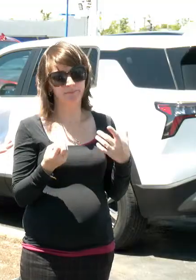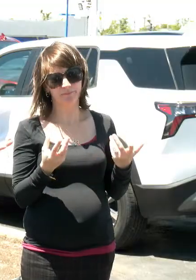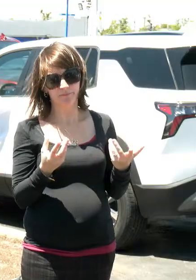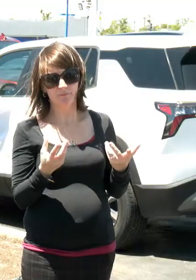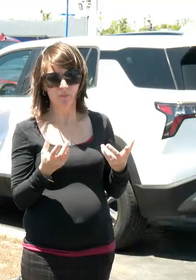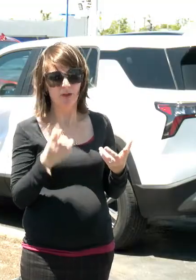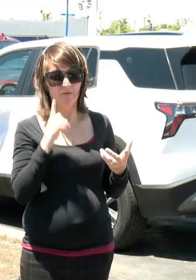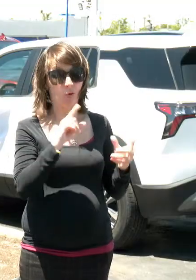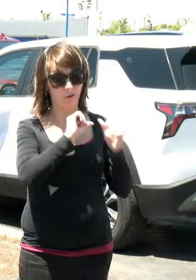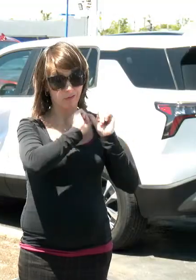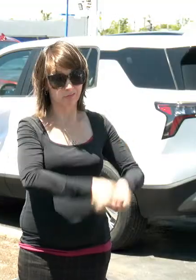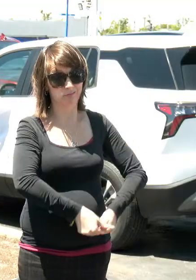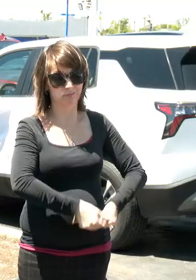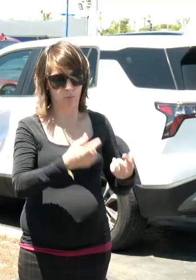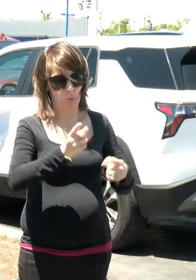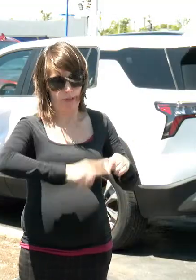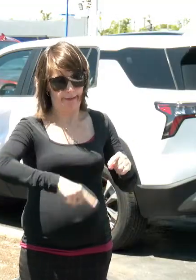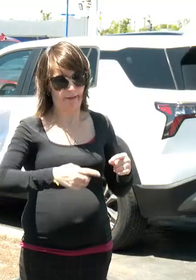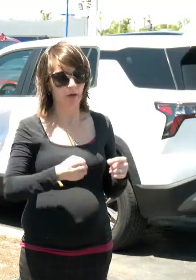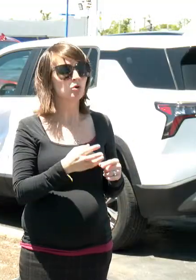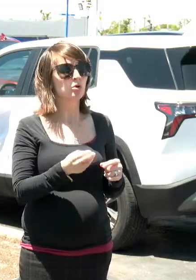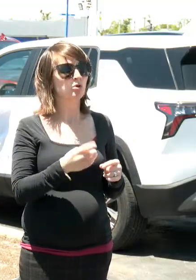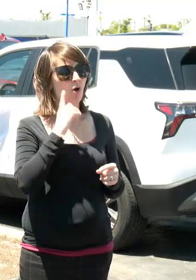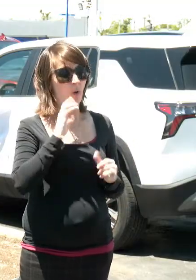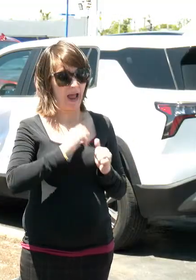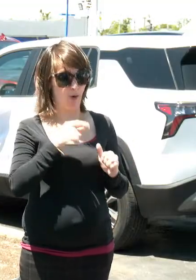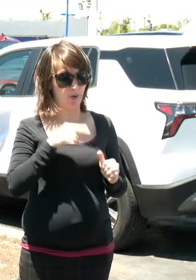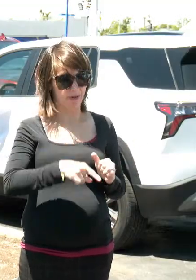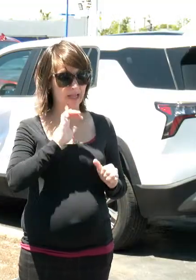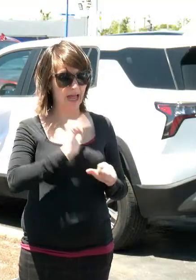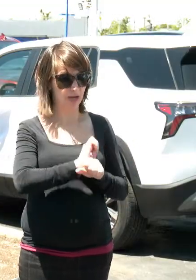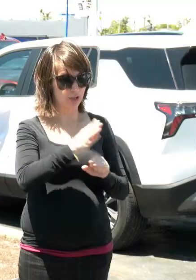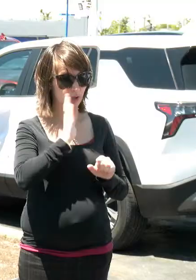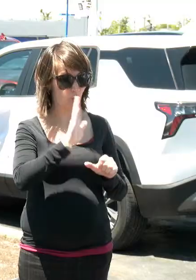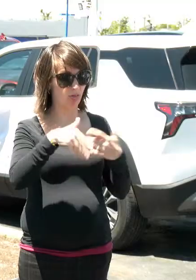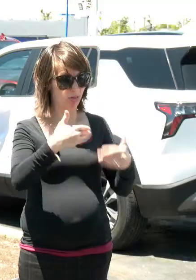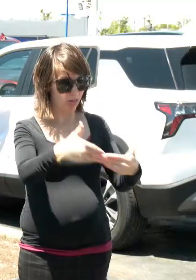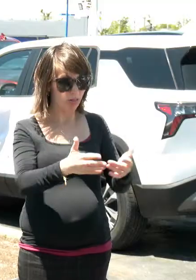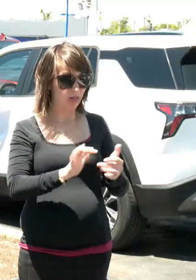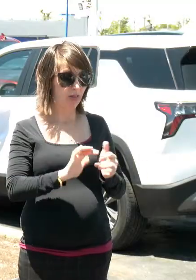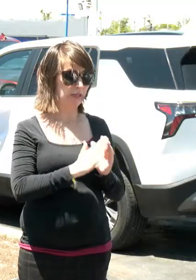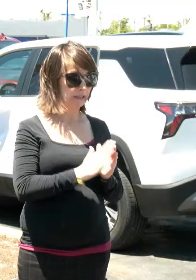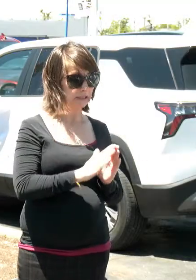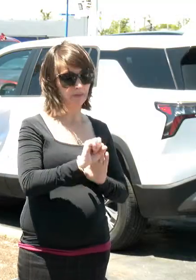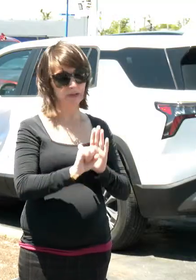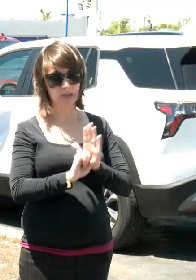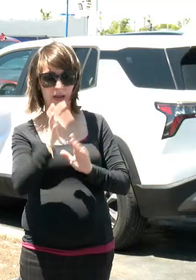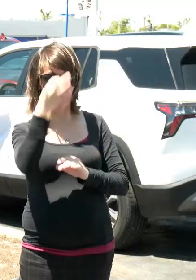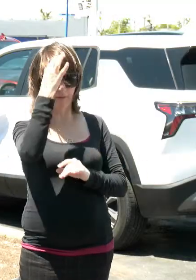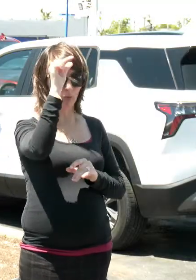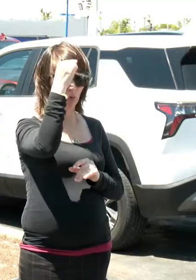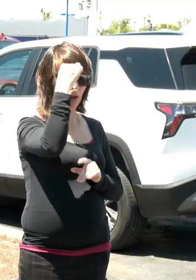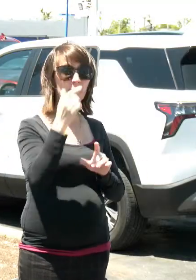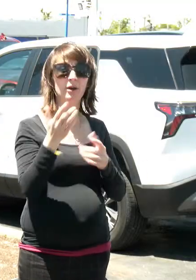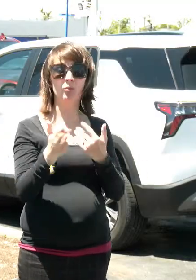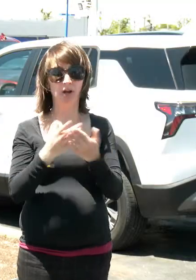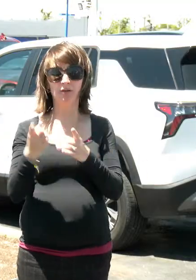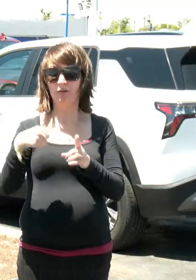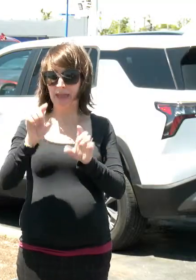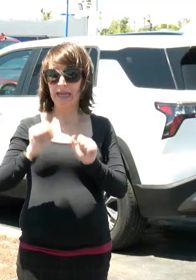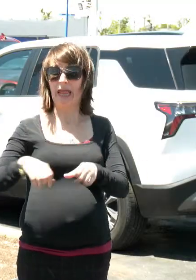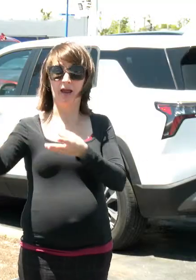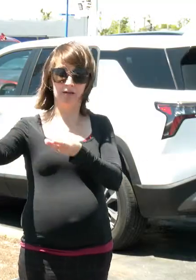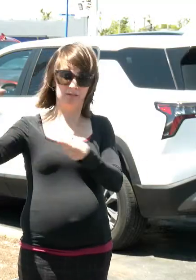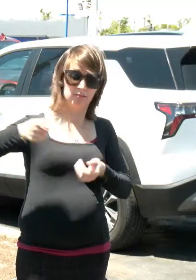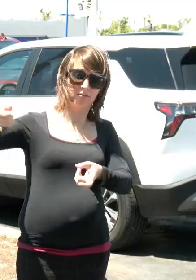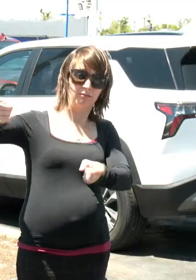for the long haul. So how this is going to play out, what the city, the state, and the federal government can come to the table is is